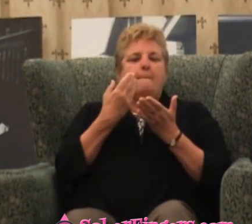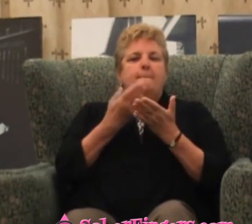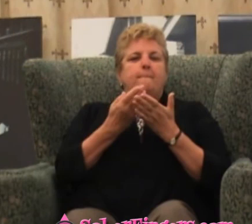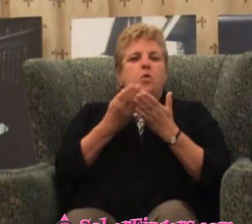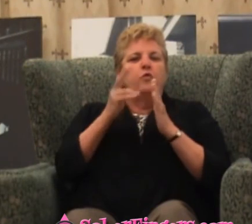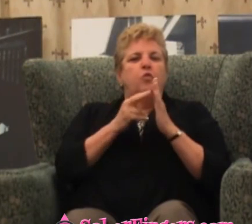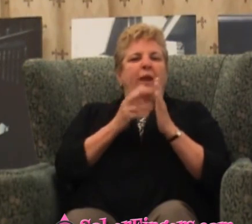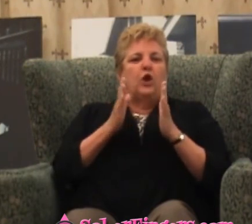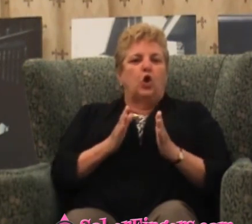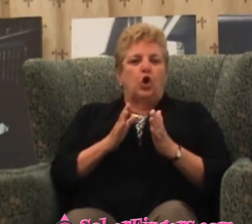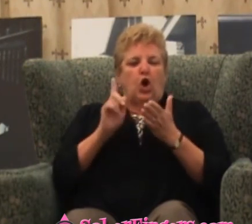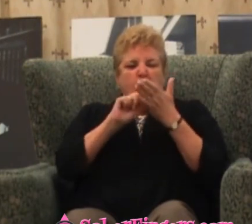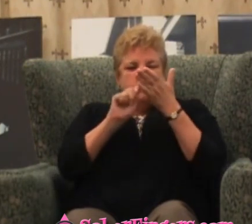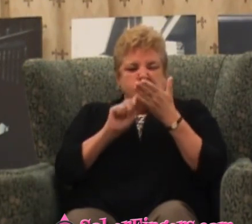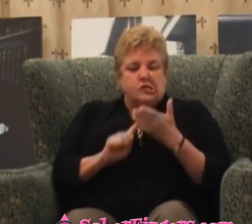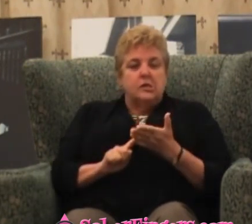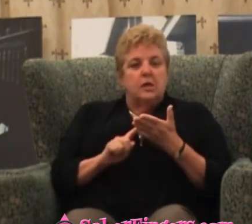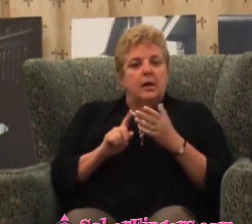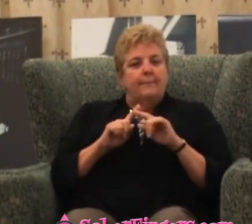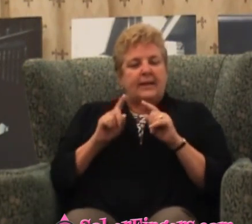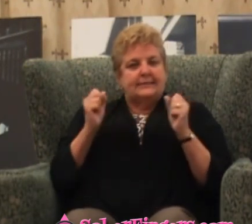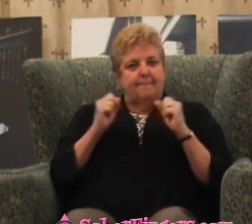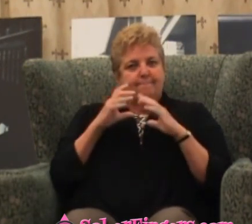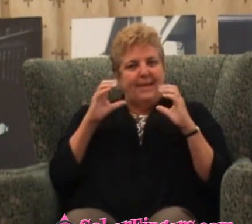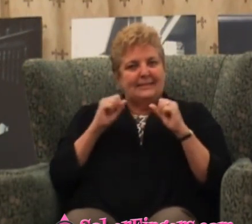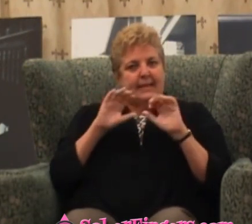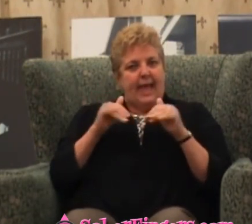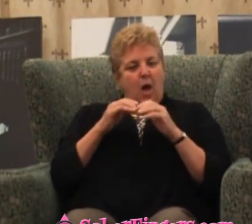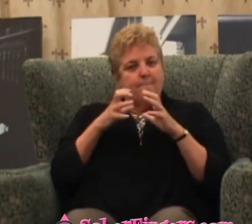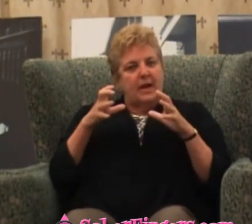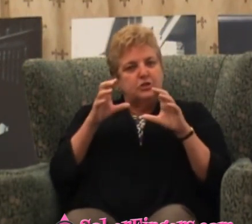something? It's amazing how much money you could save when you're not drinking.